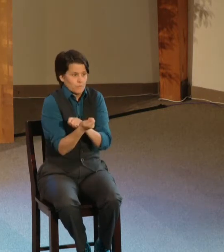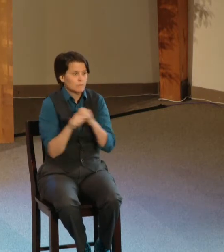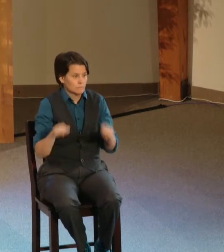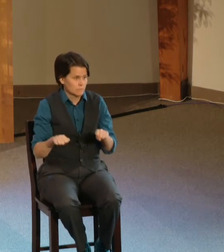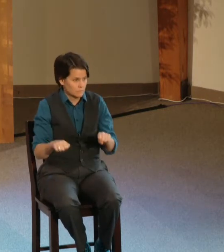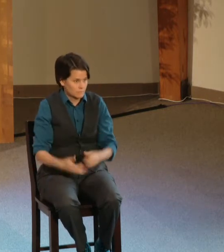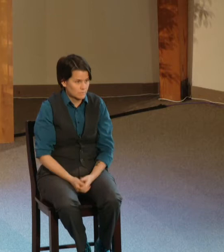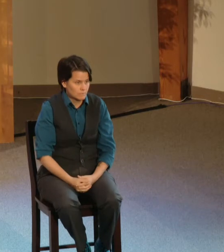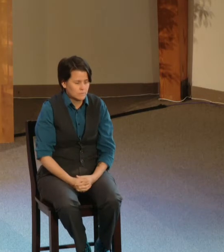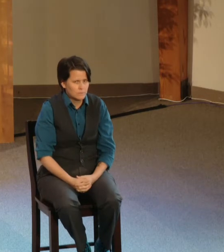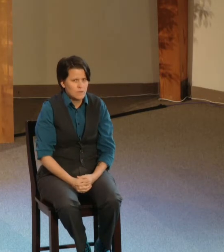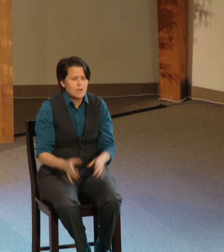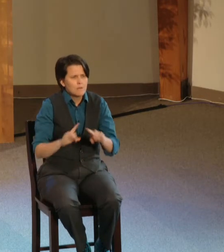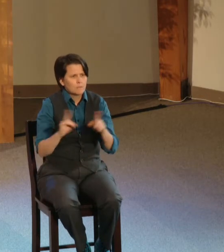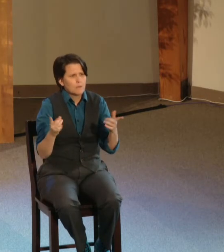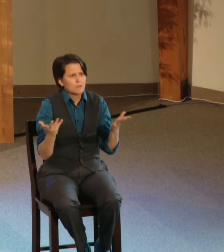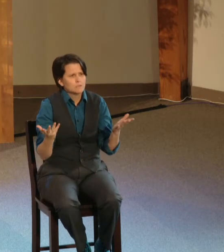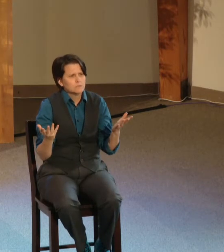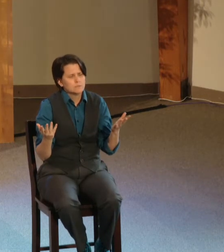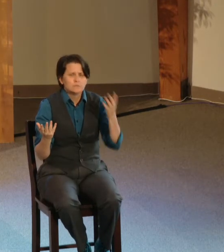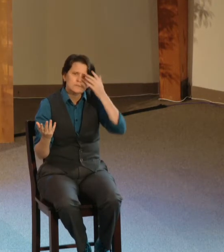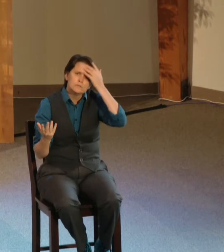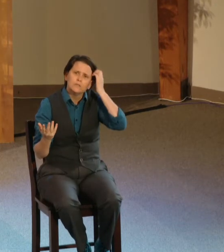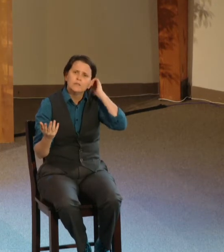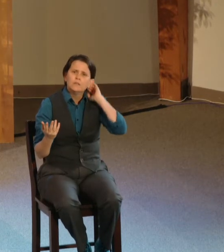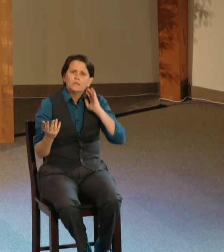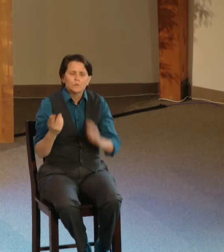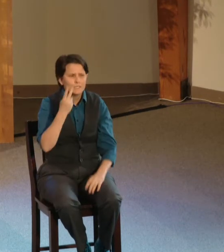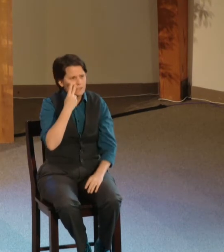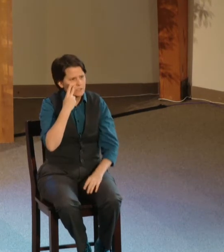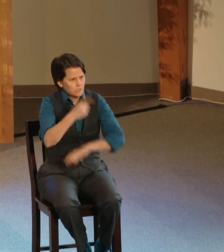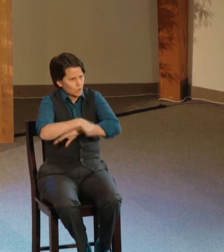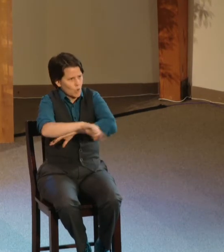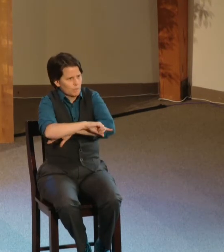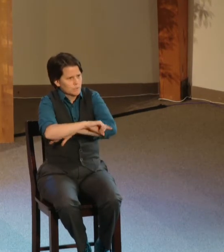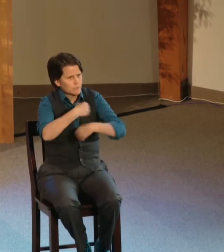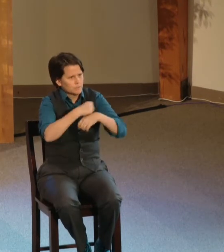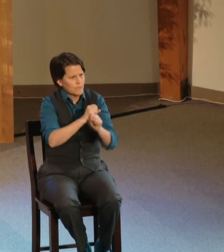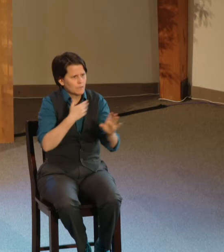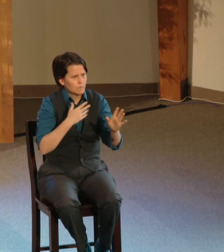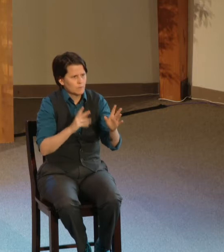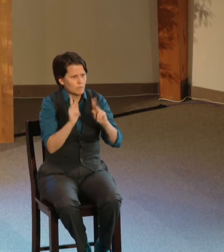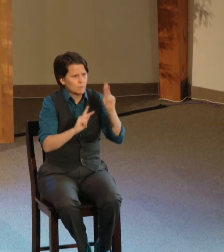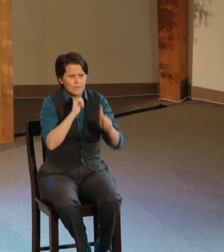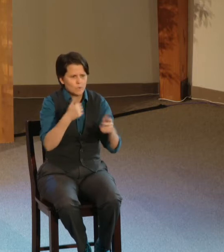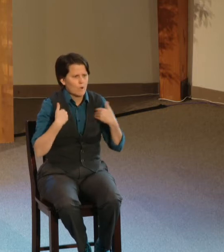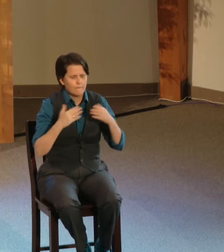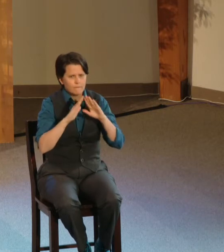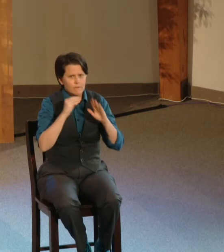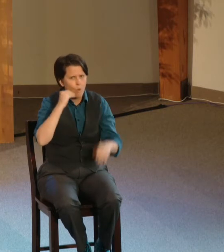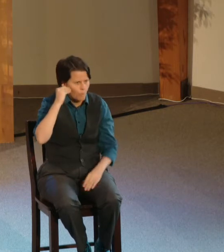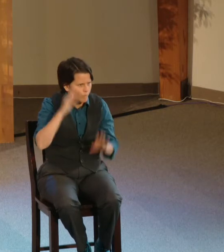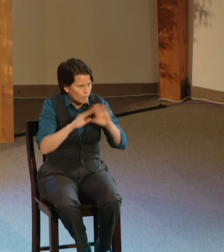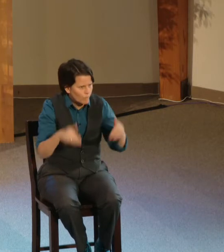I wonder what our responses would be to the garbage that has been created by the homeless. I wonder